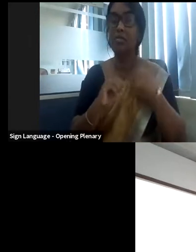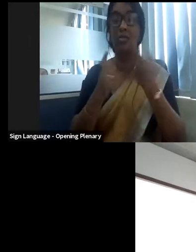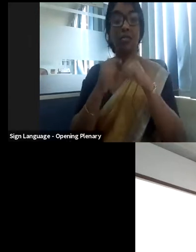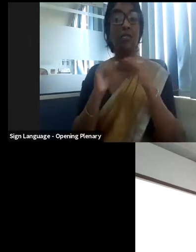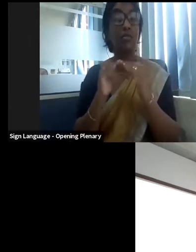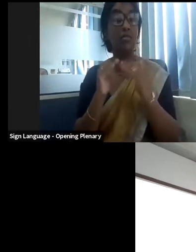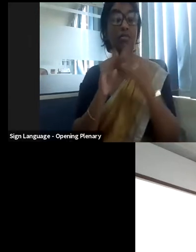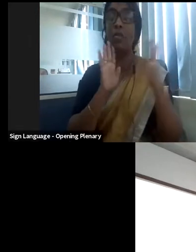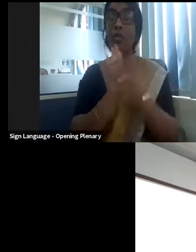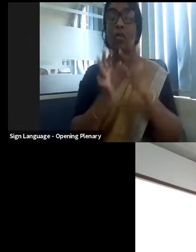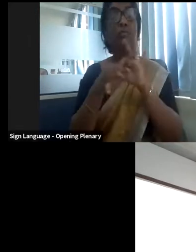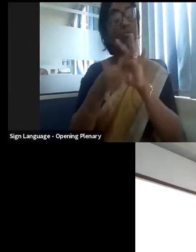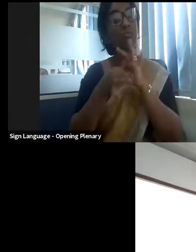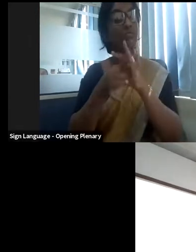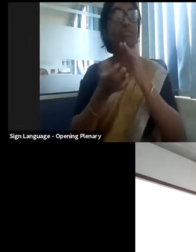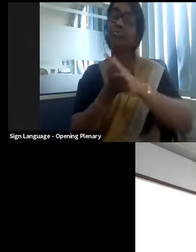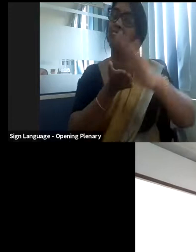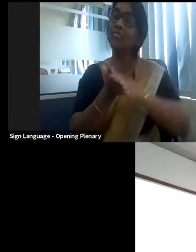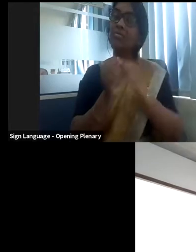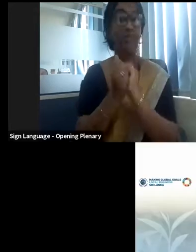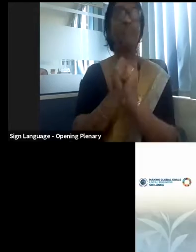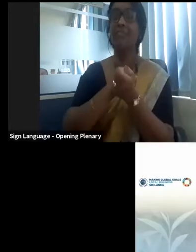that awareness into action. Thank you very much.